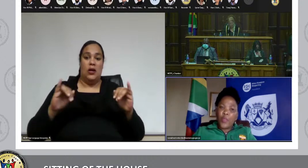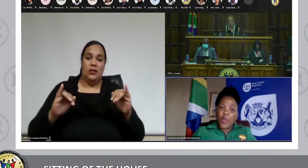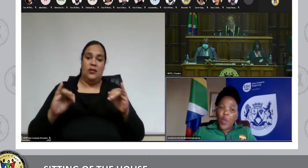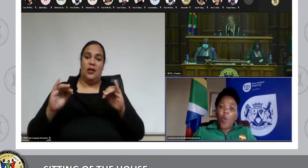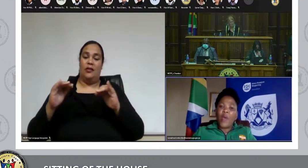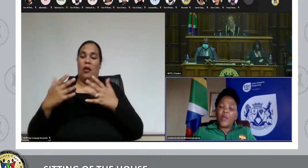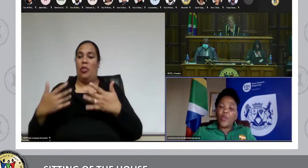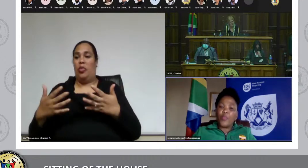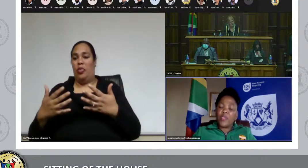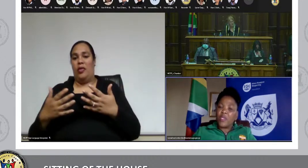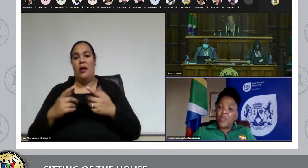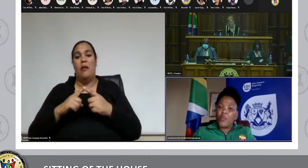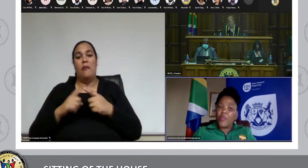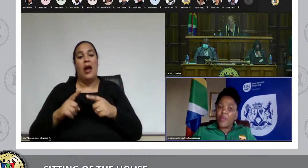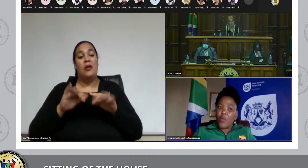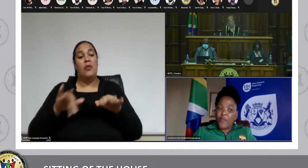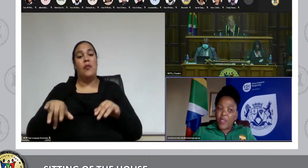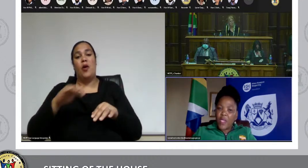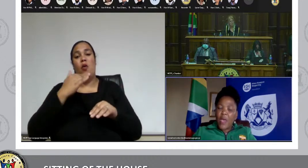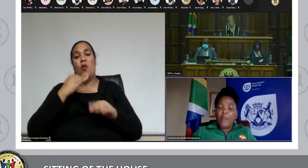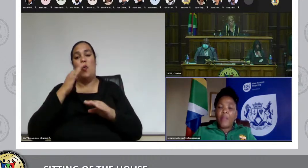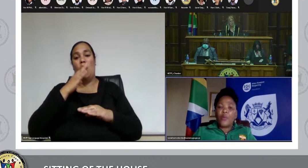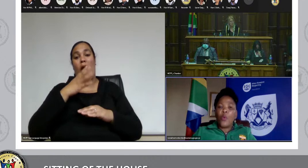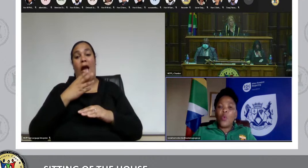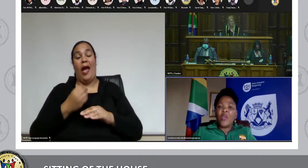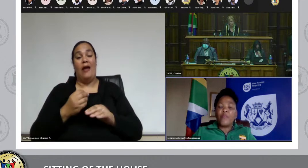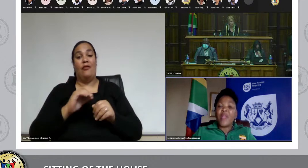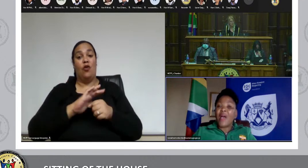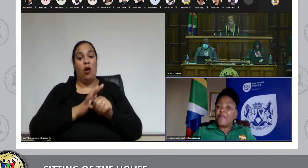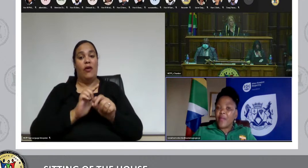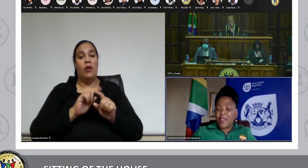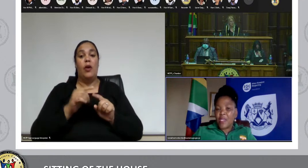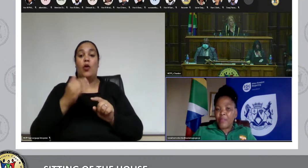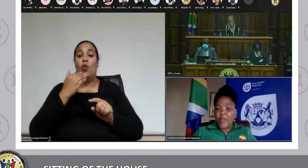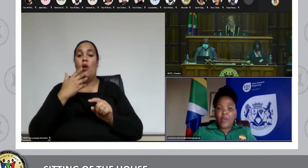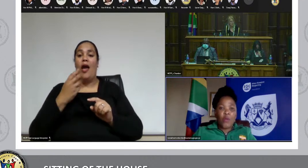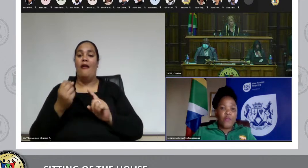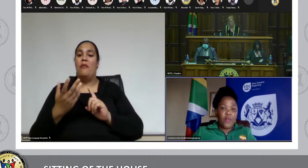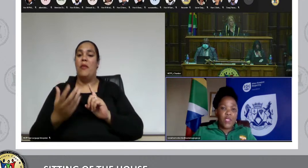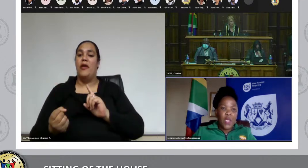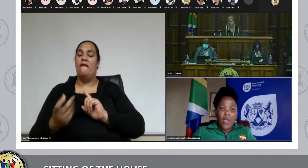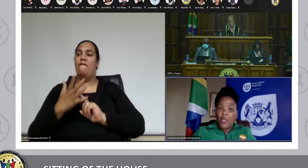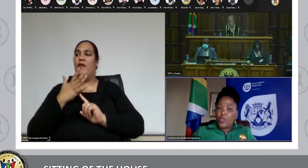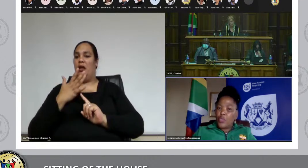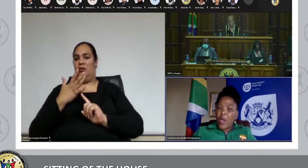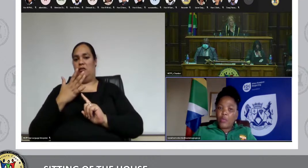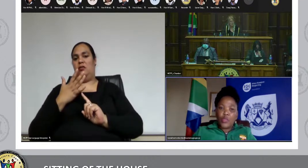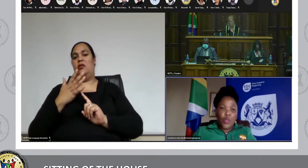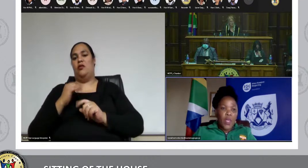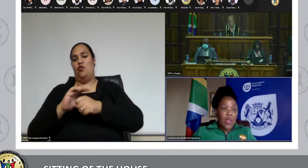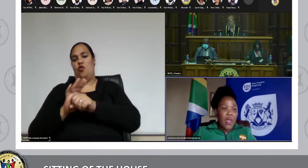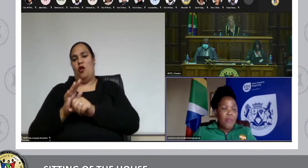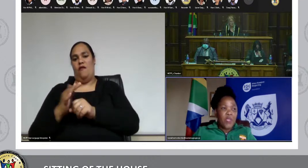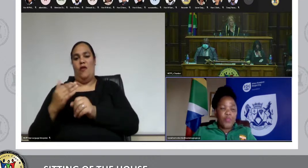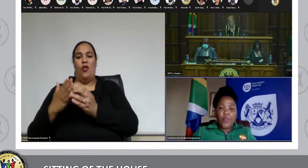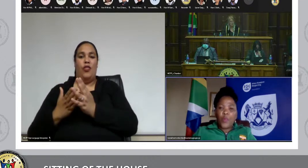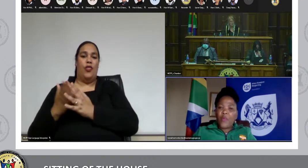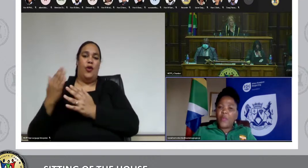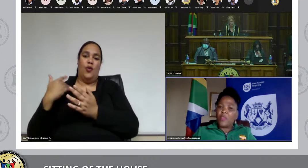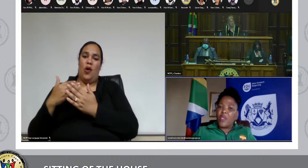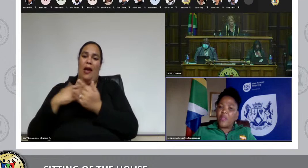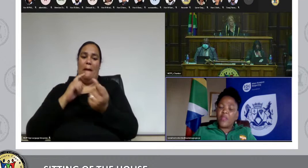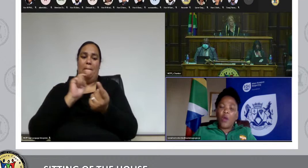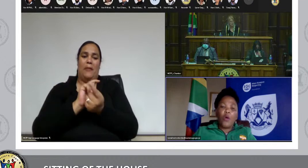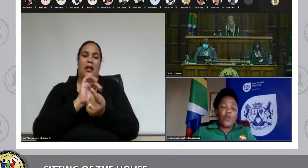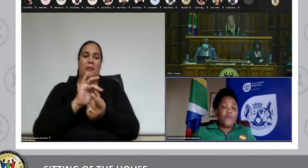with the people who might not presenting with the COVID, but who have been affected by the COVID. Throughout where I meet people